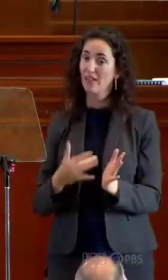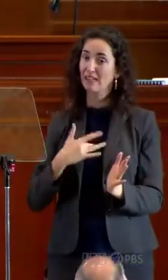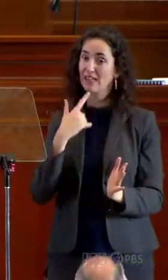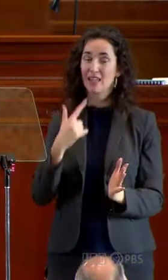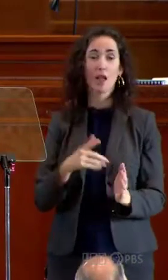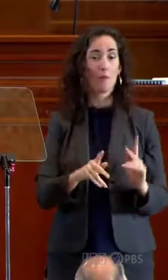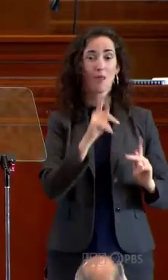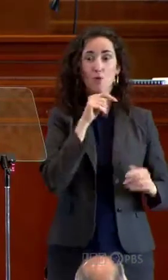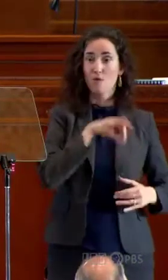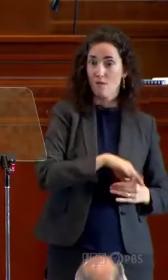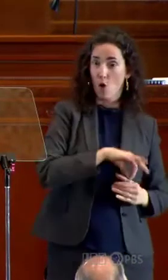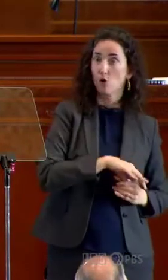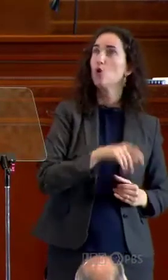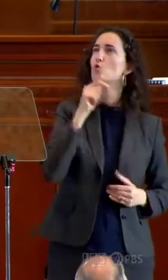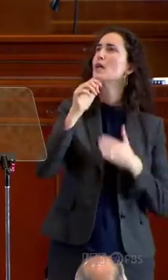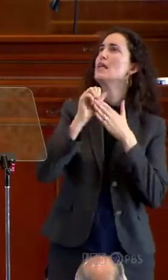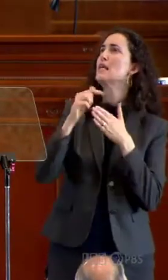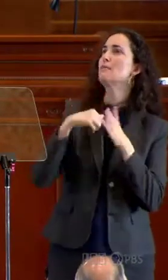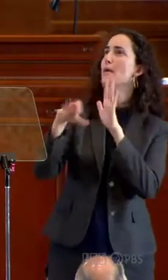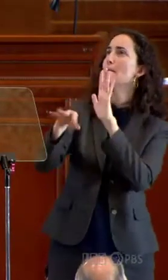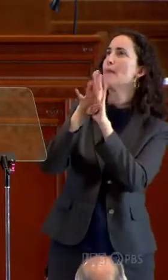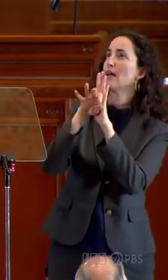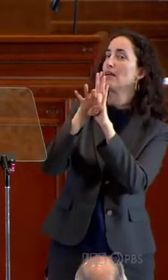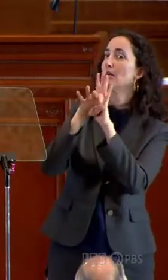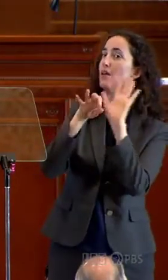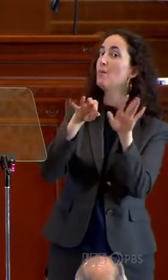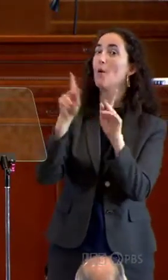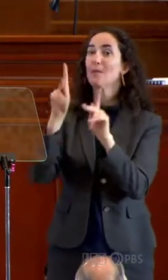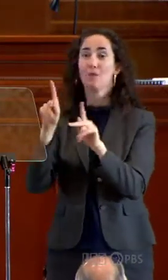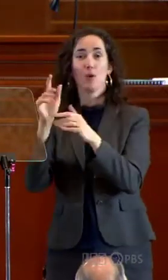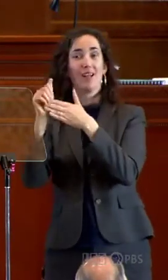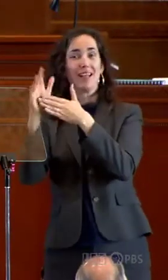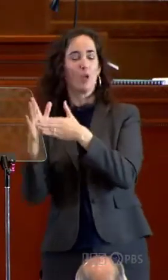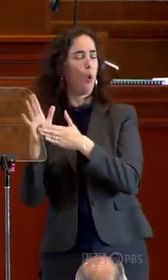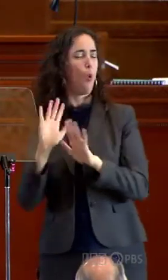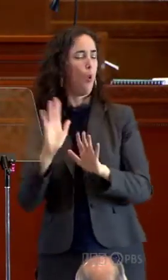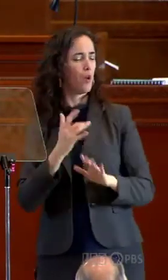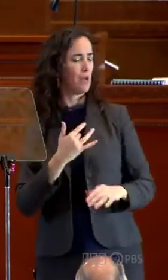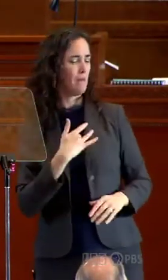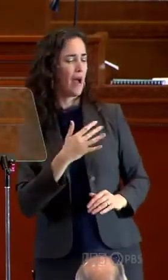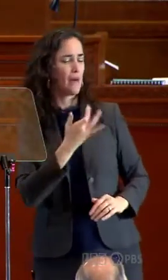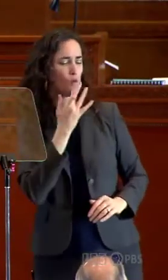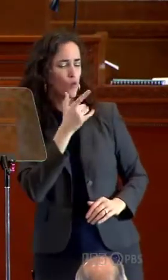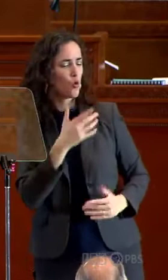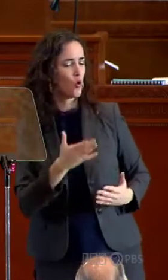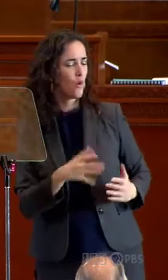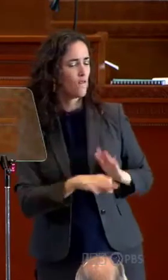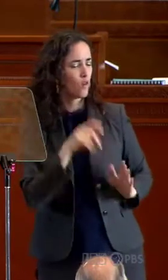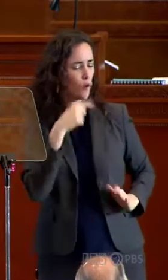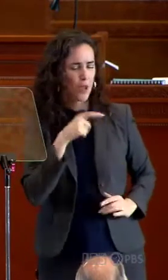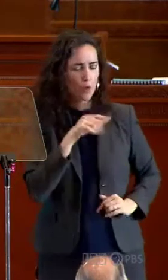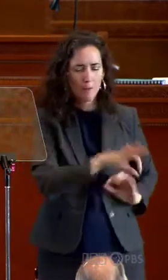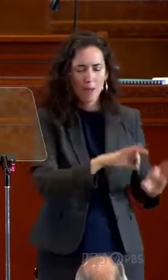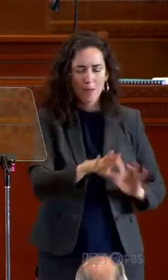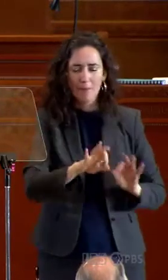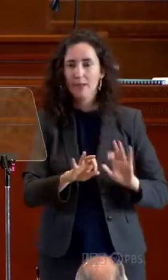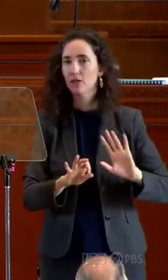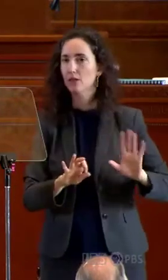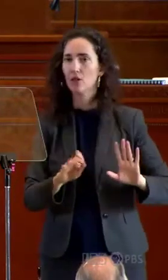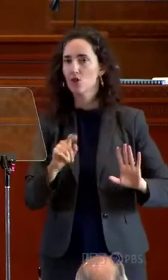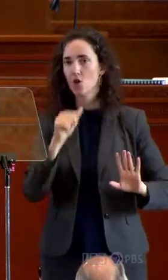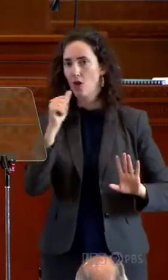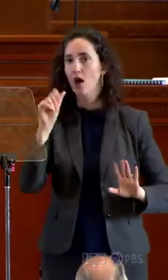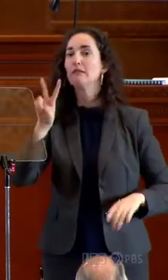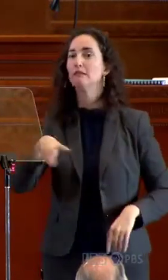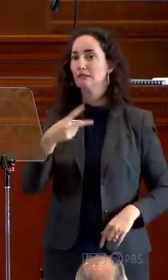be choosing their leaders. Leaders should not be picking and choosing their voters. Partisanship and self-interest cannot rule the